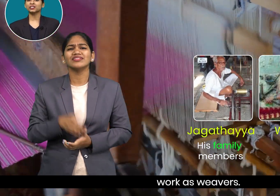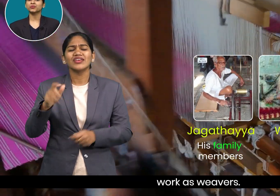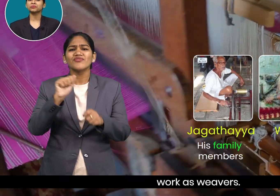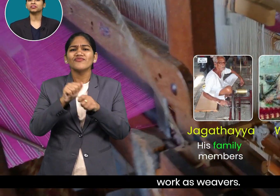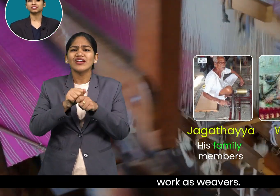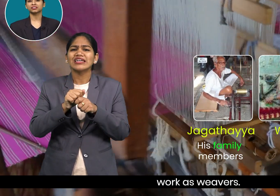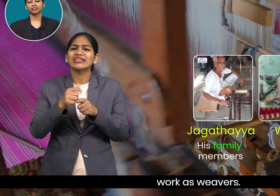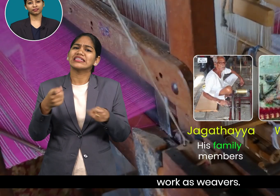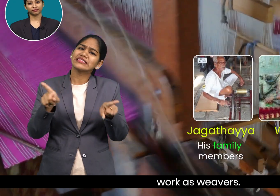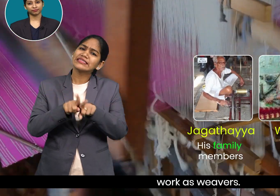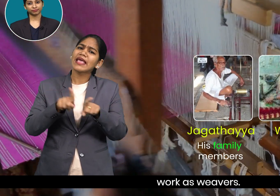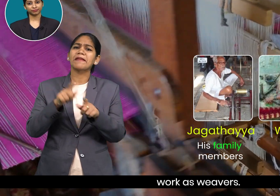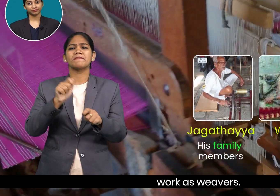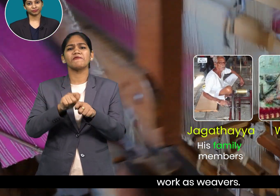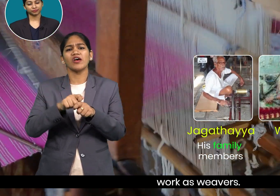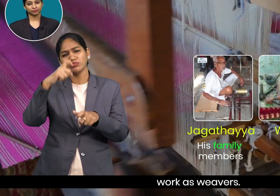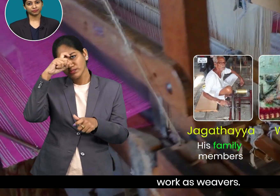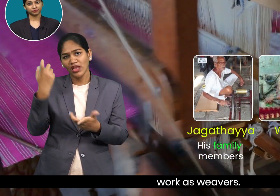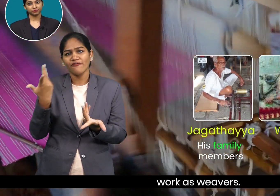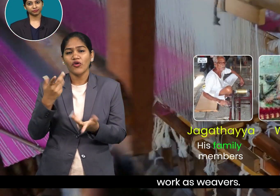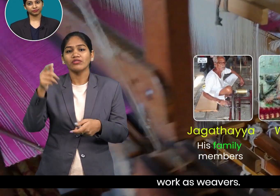work as weavers.